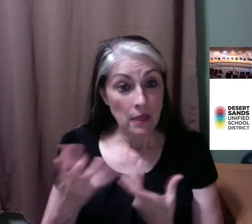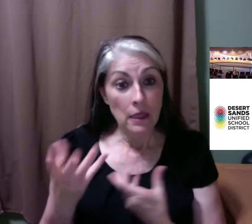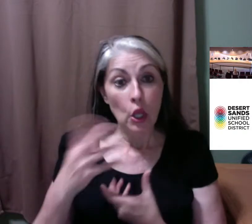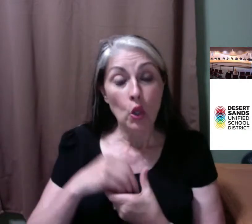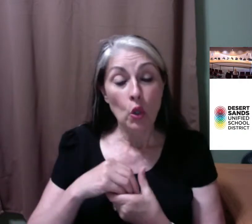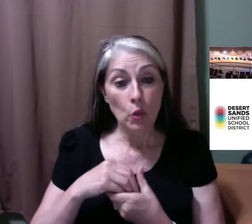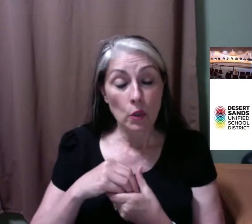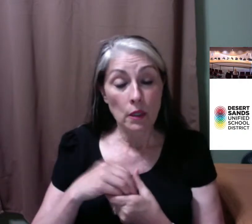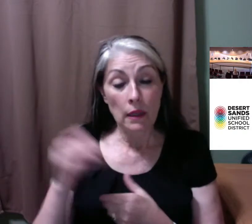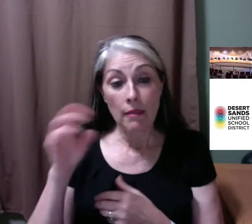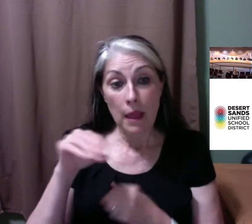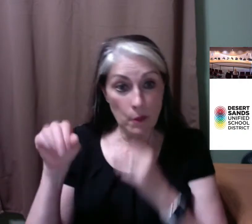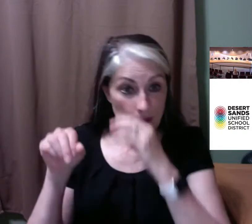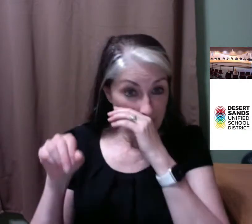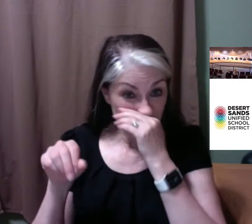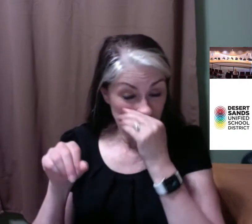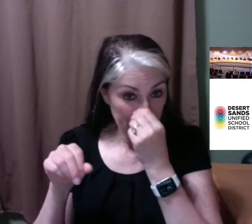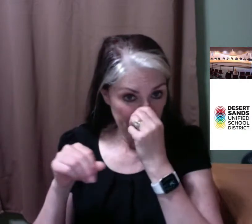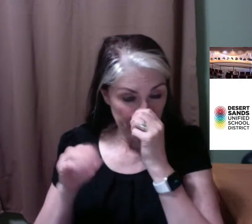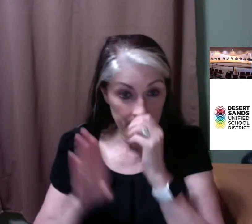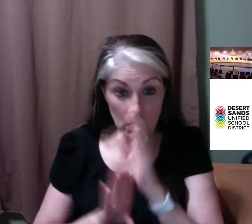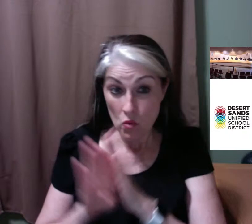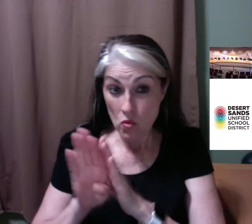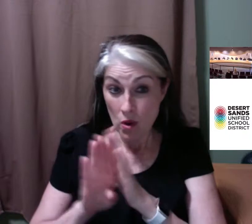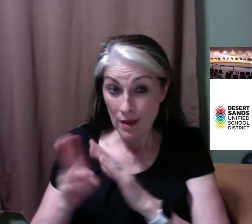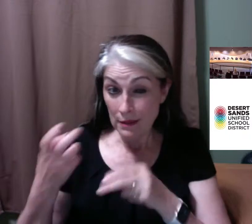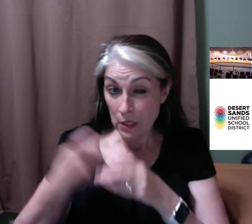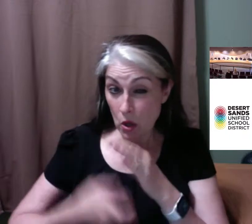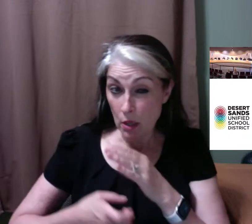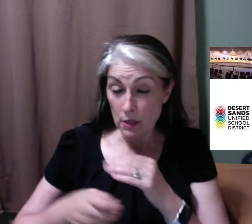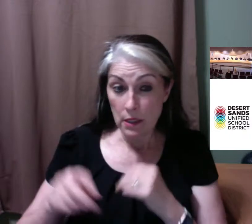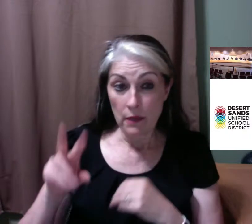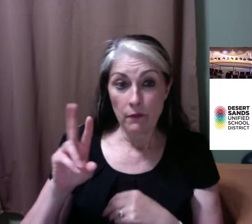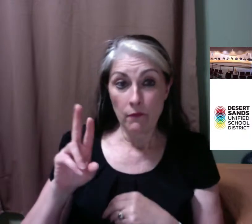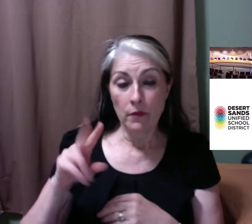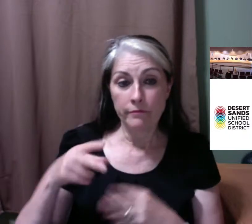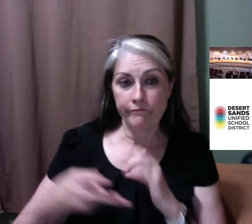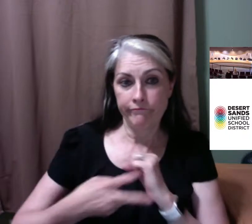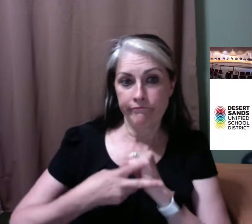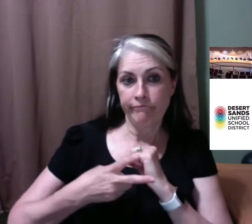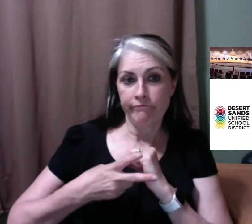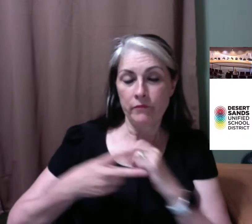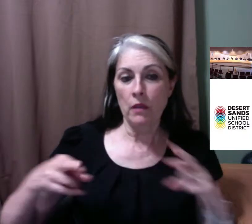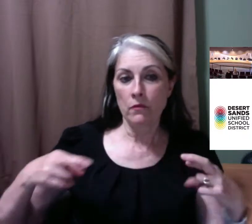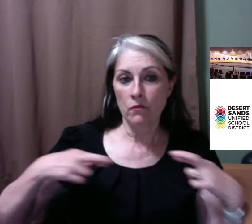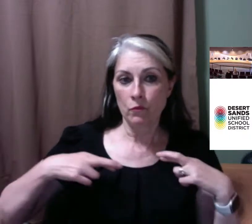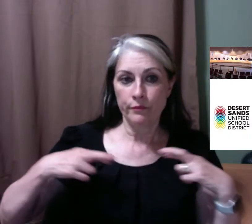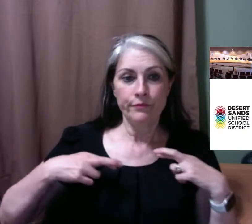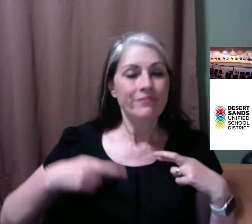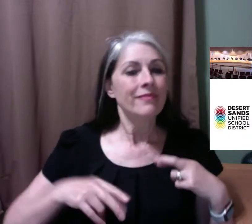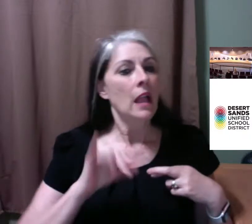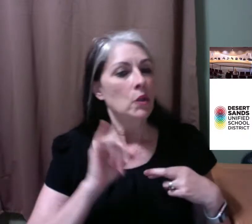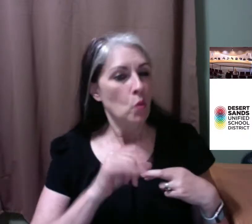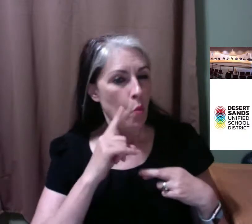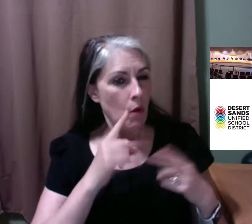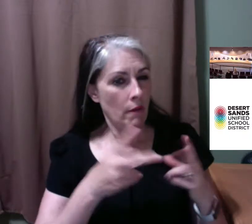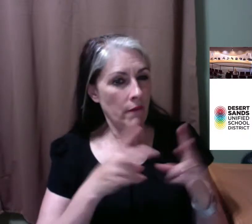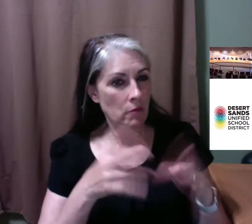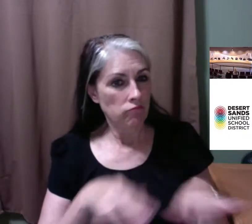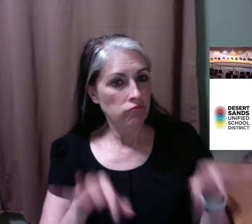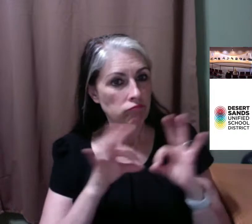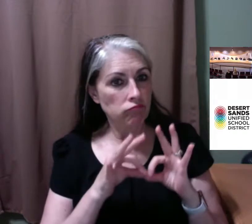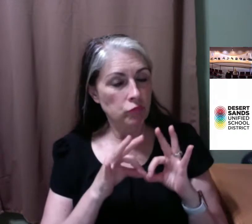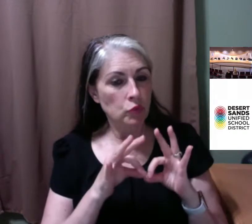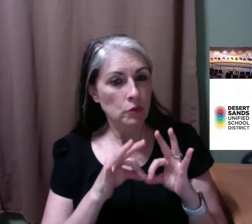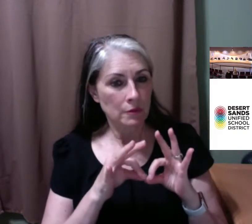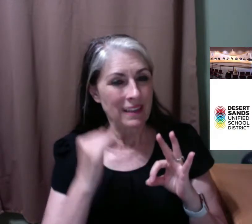in that percentage is the rising cost of pensions. Okay. And that's one of the things I want to put out there, because I think it's very important. And I think